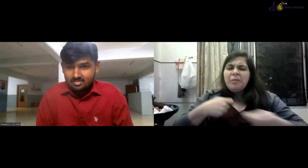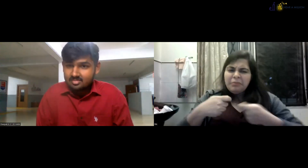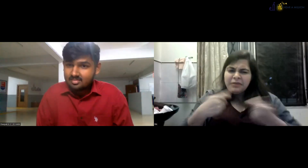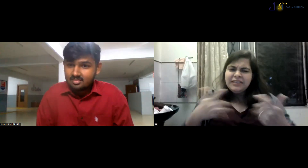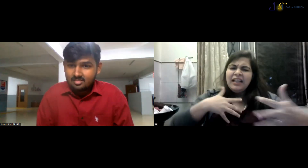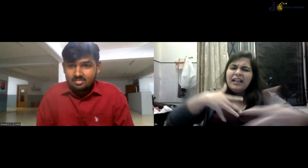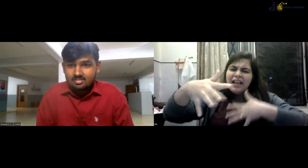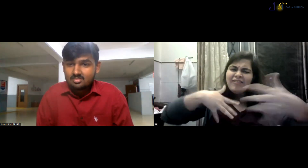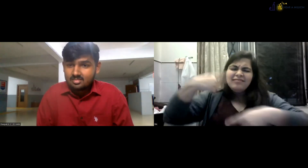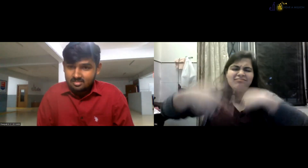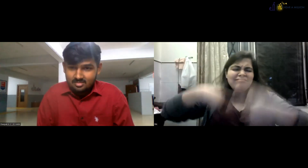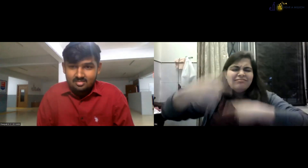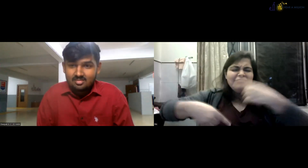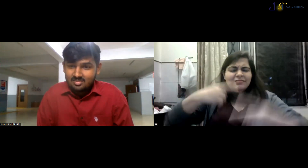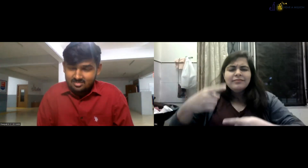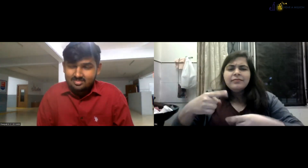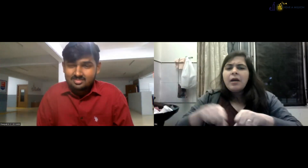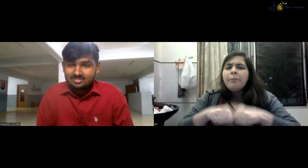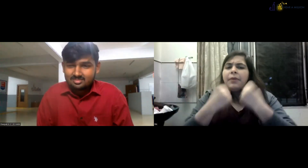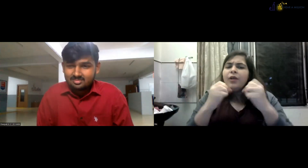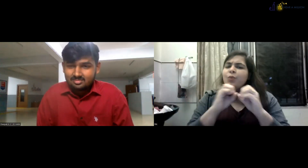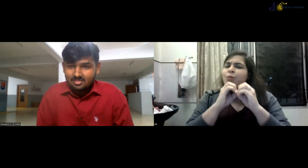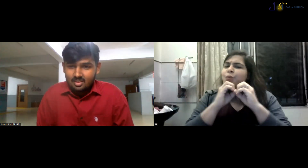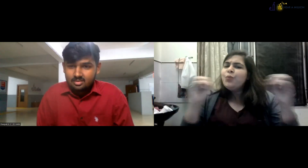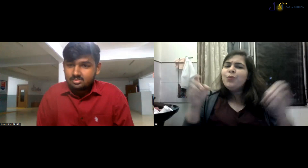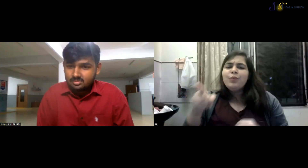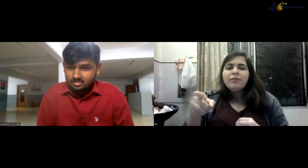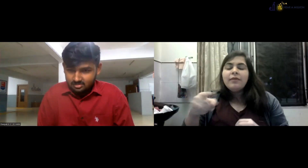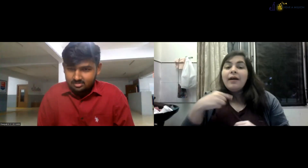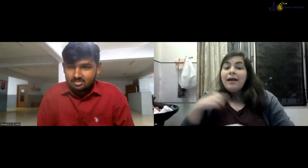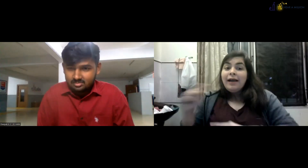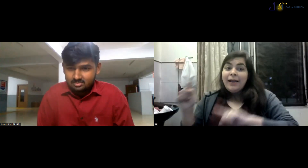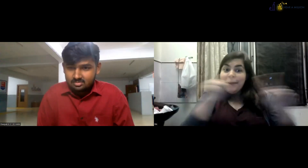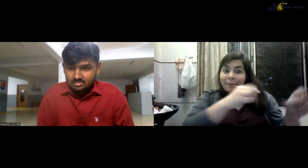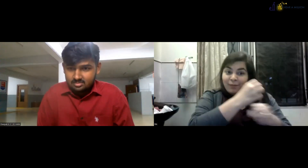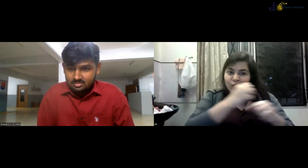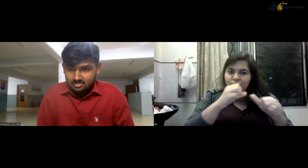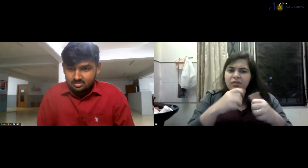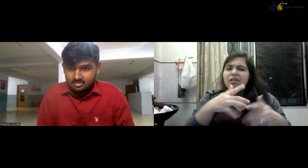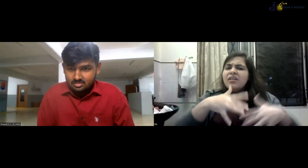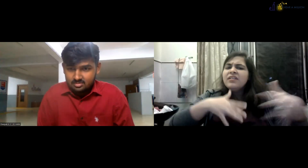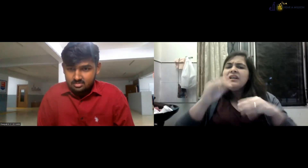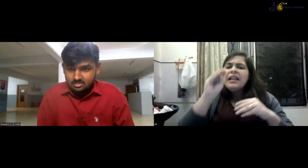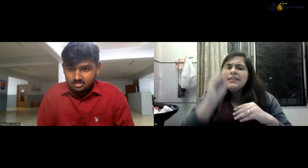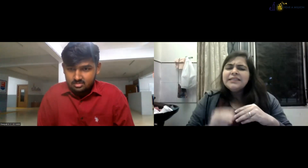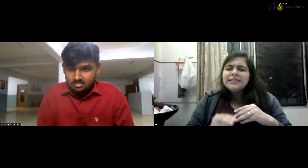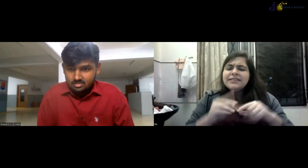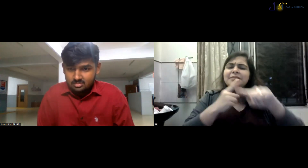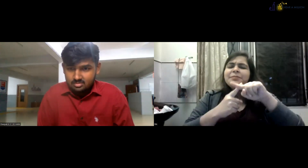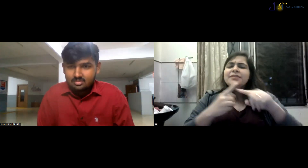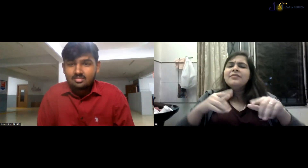my childhood in Bombay, I see in Mumbai that yeah, people they do not have a break and